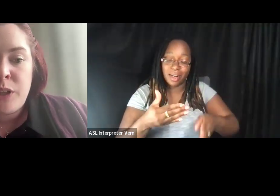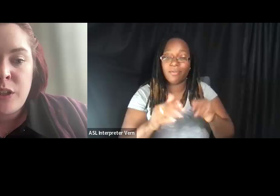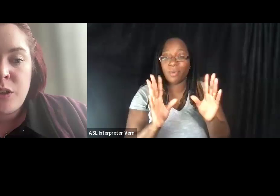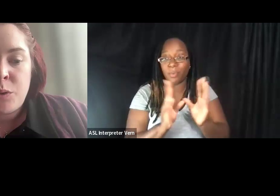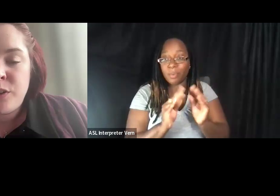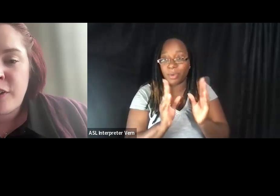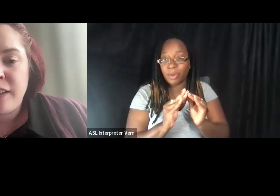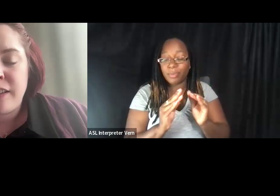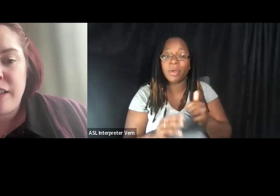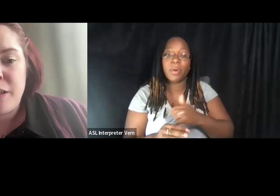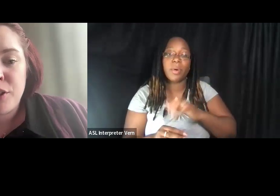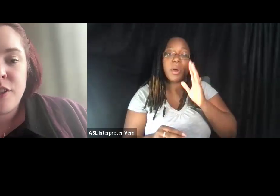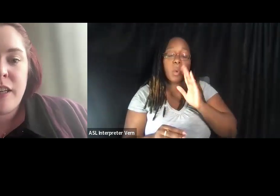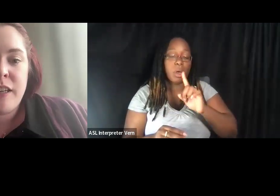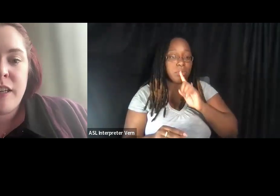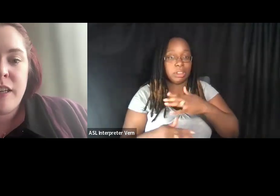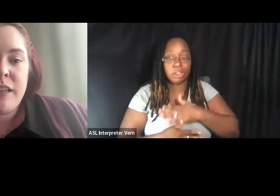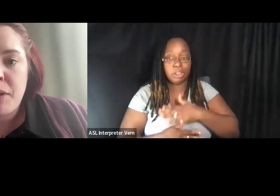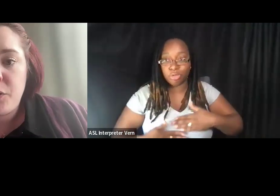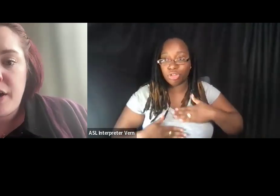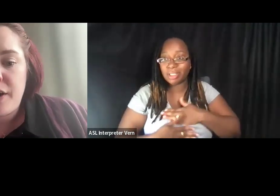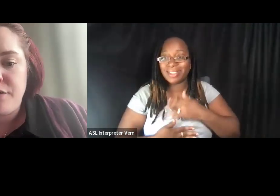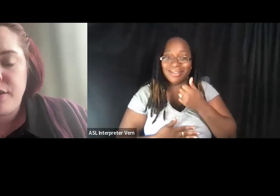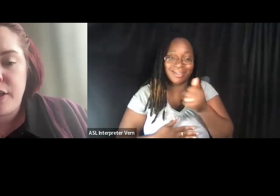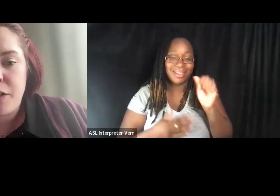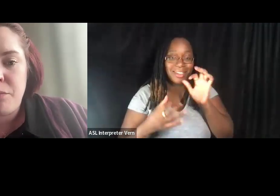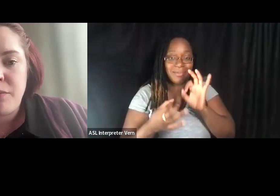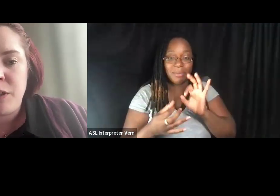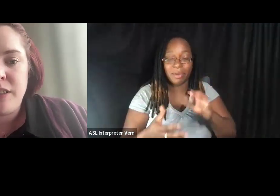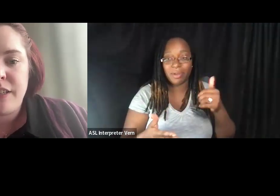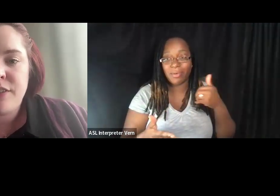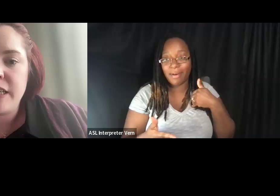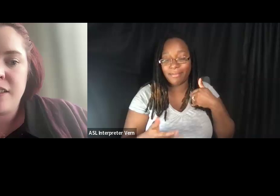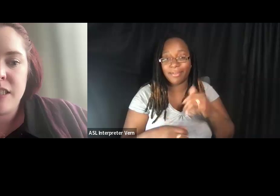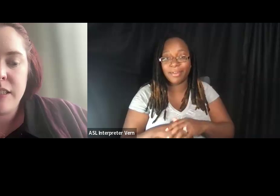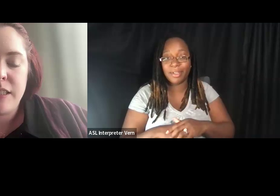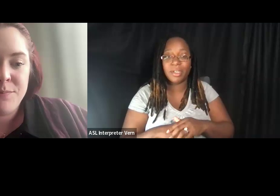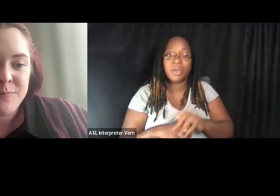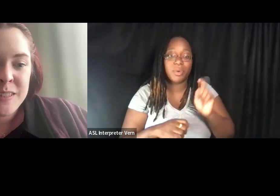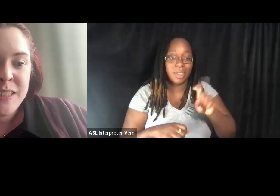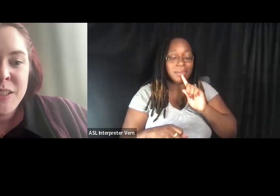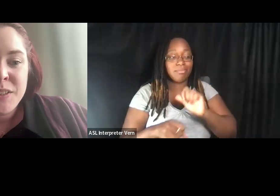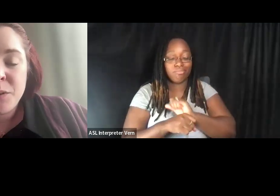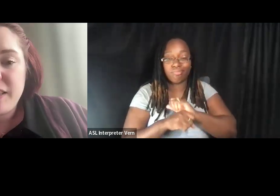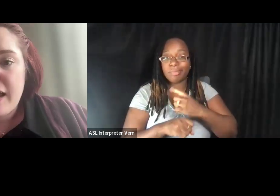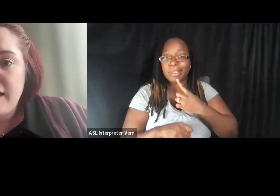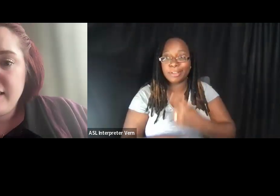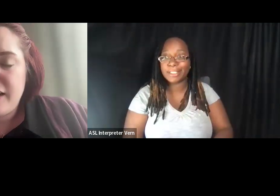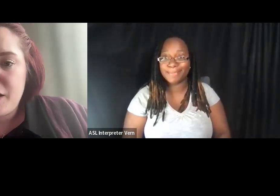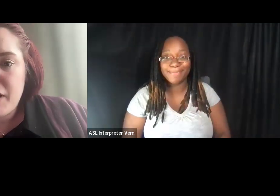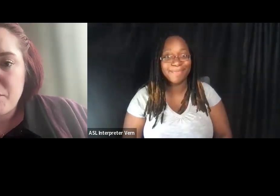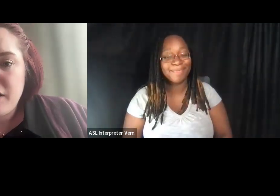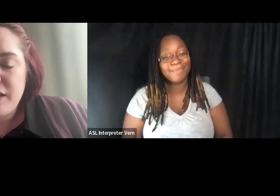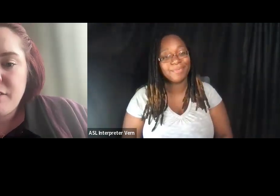And we would greatly appreciate any feedback you have. And we take it very seriously. So with